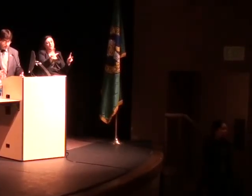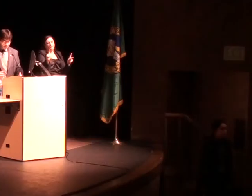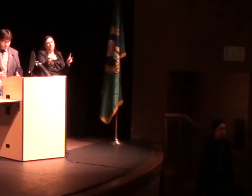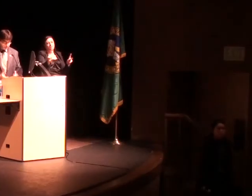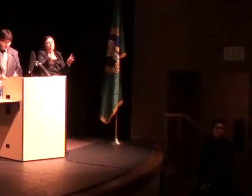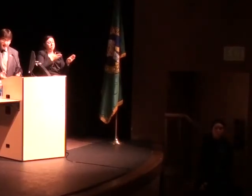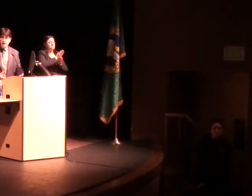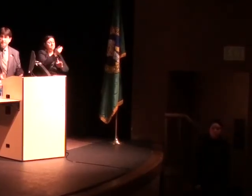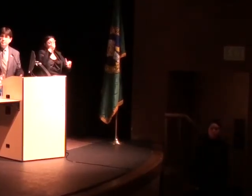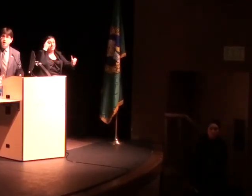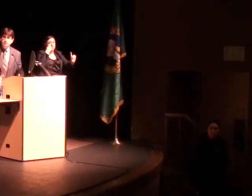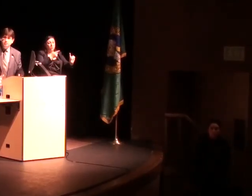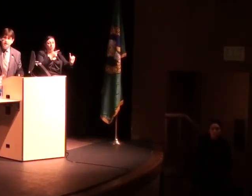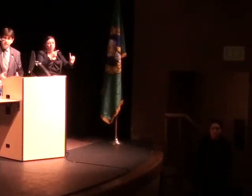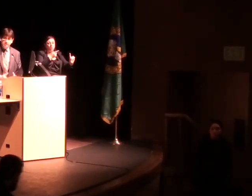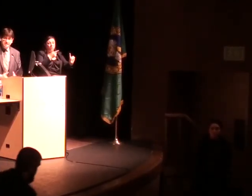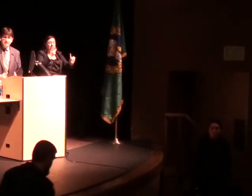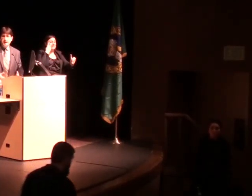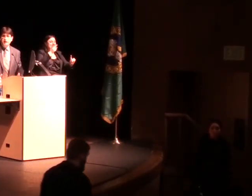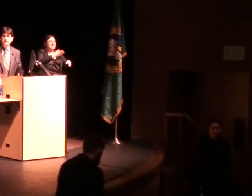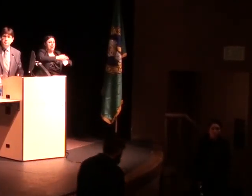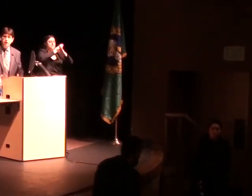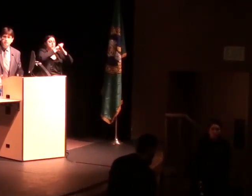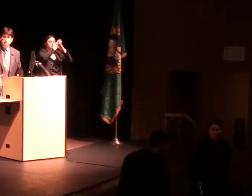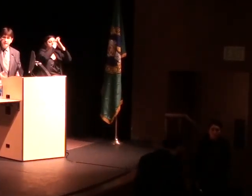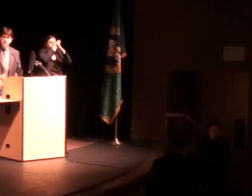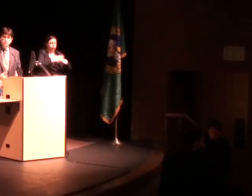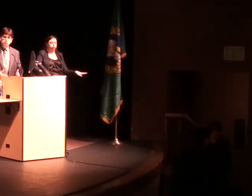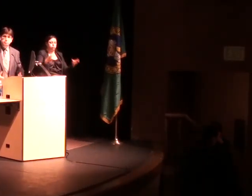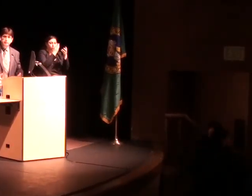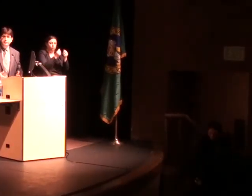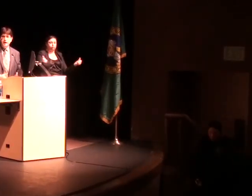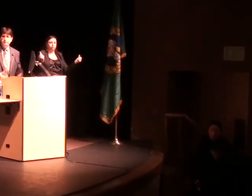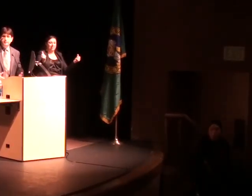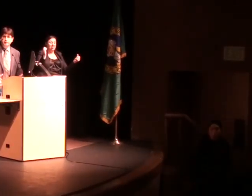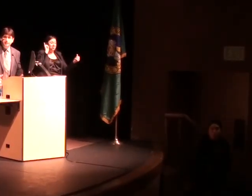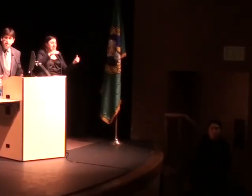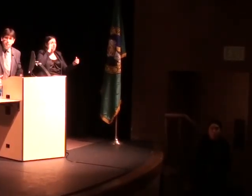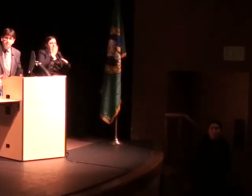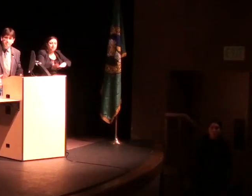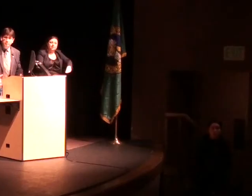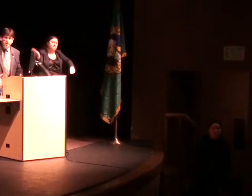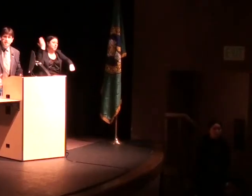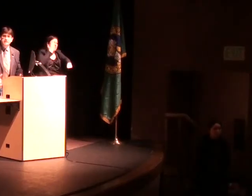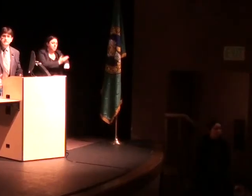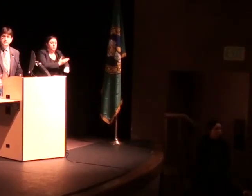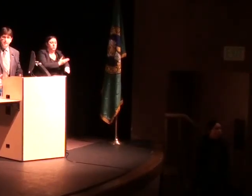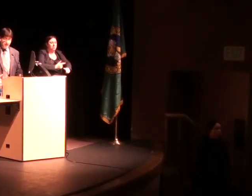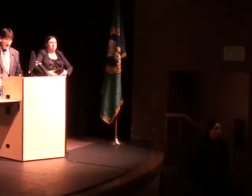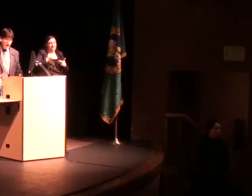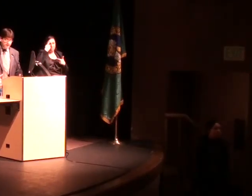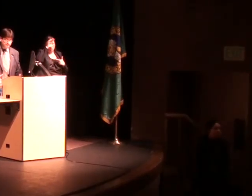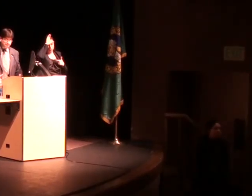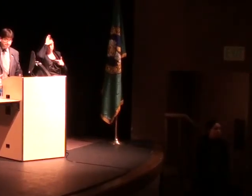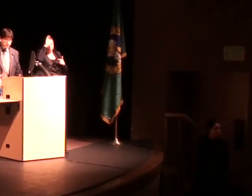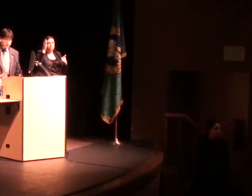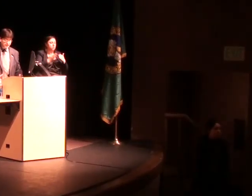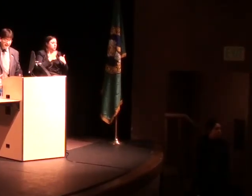main goal is to see the end of the embargo. If we see the end of the embargo, that is going to improve the life of the Cuban people very easy.